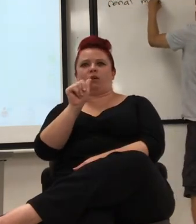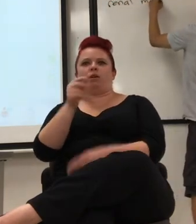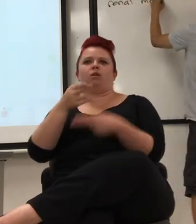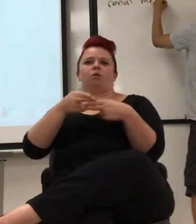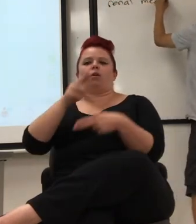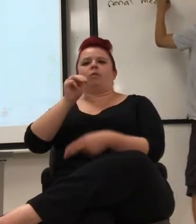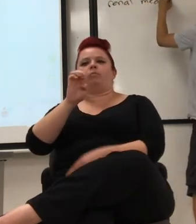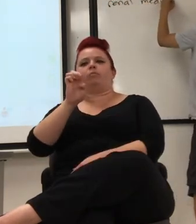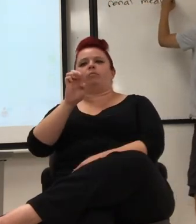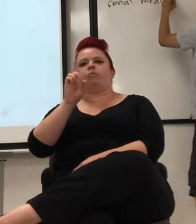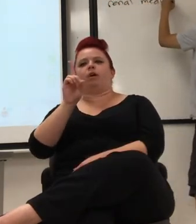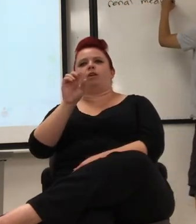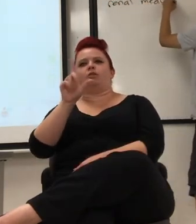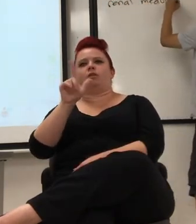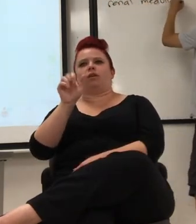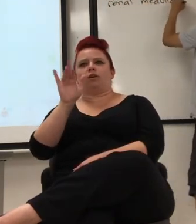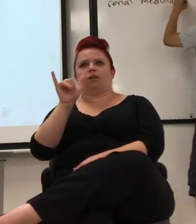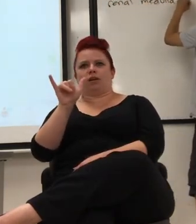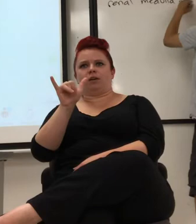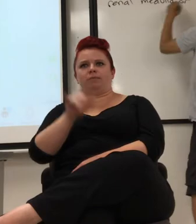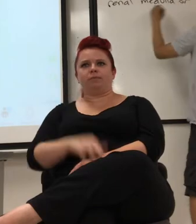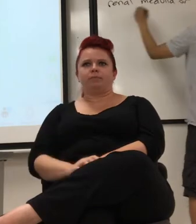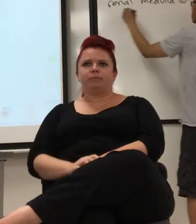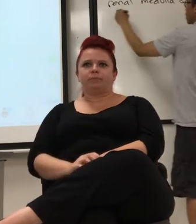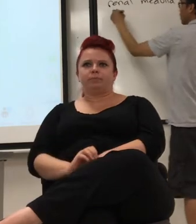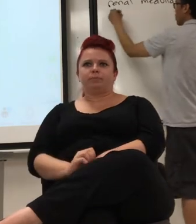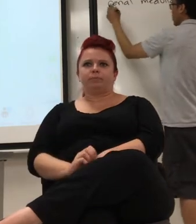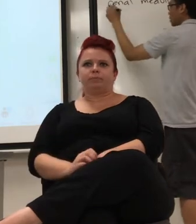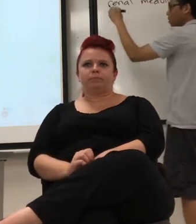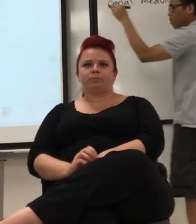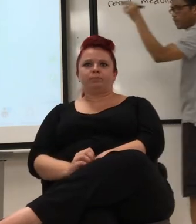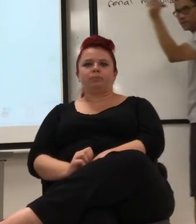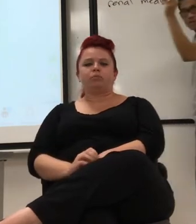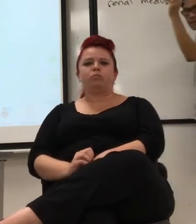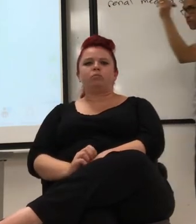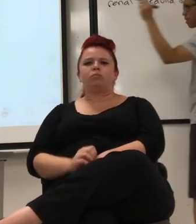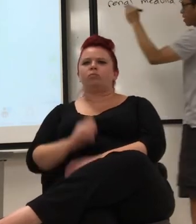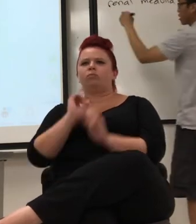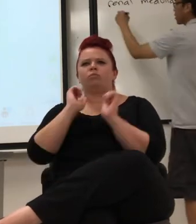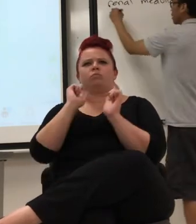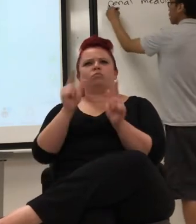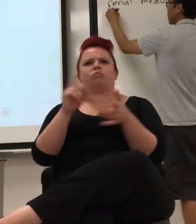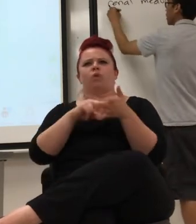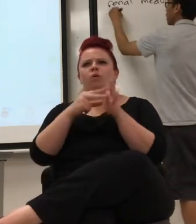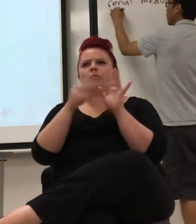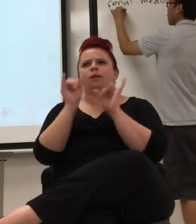Renal medulla or medullary pyramids, all mean the same thing.